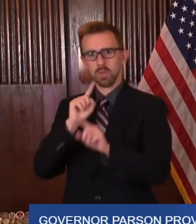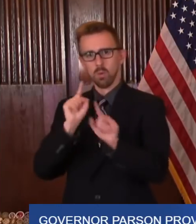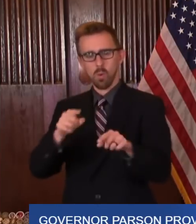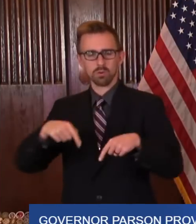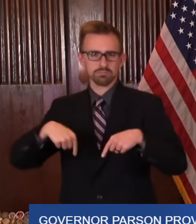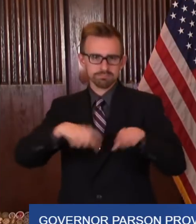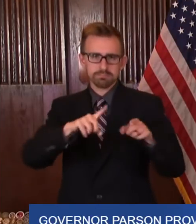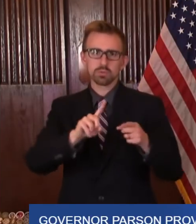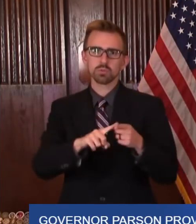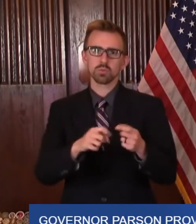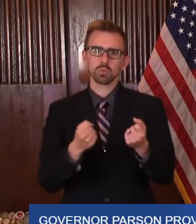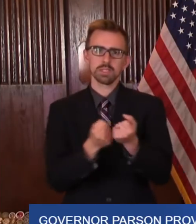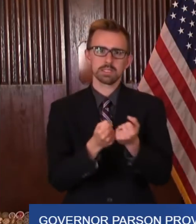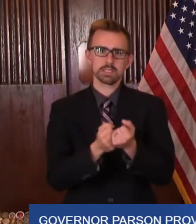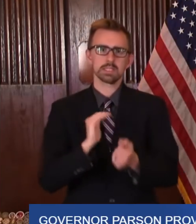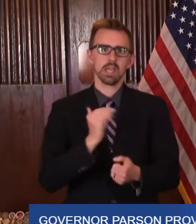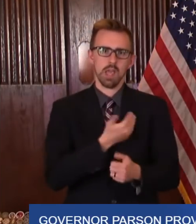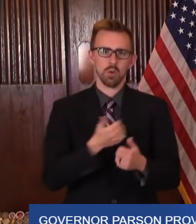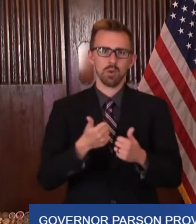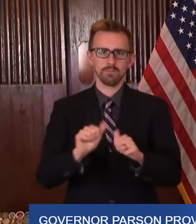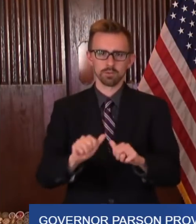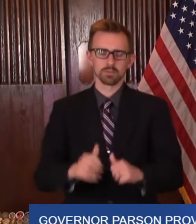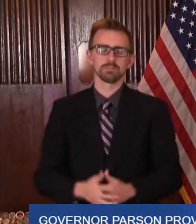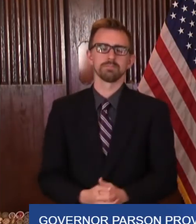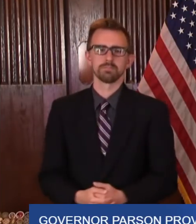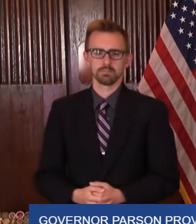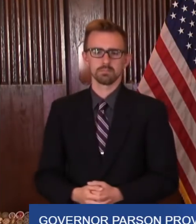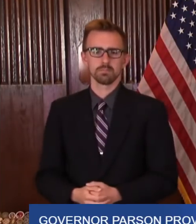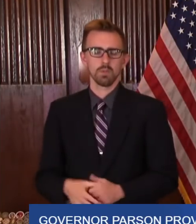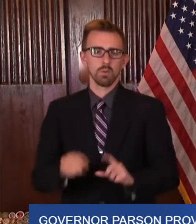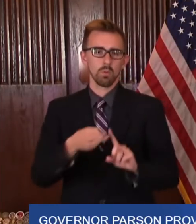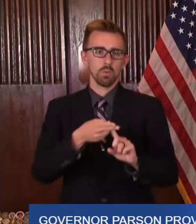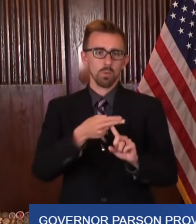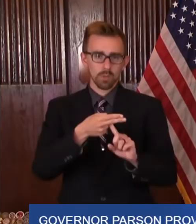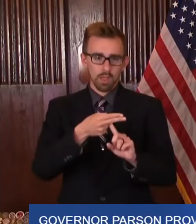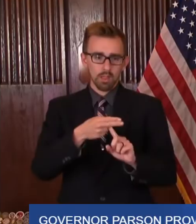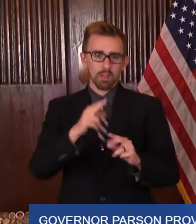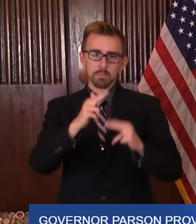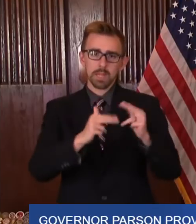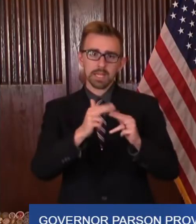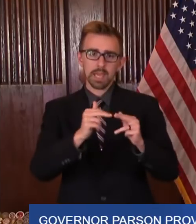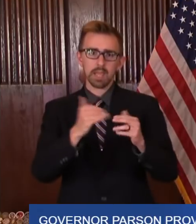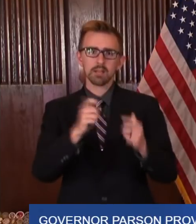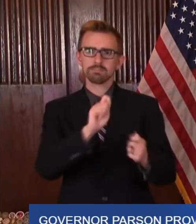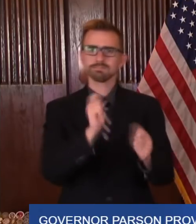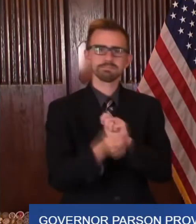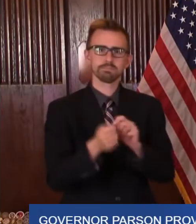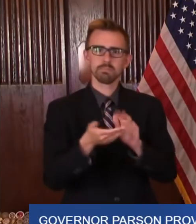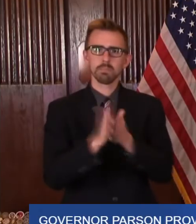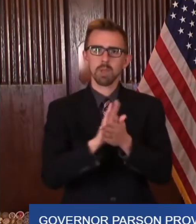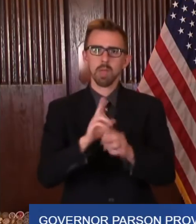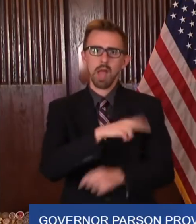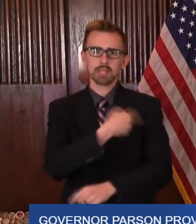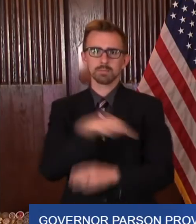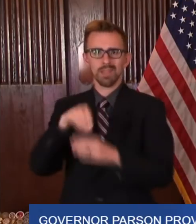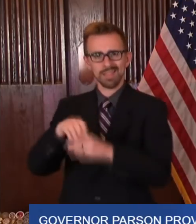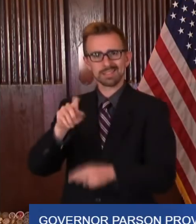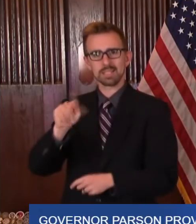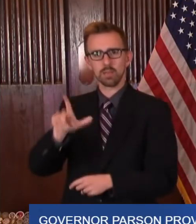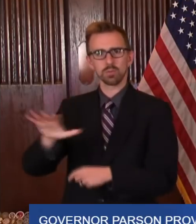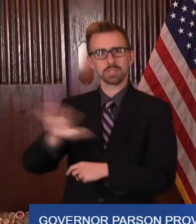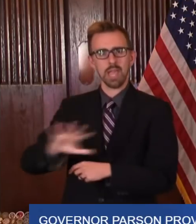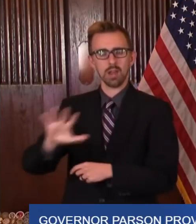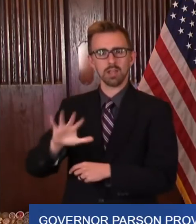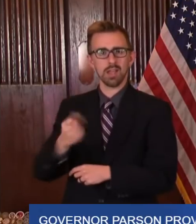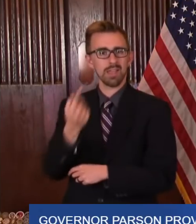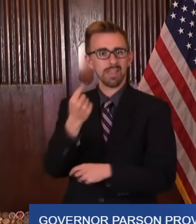further assist our efforts. We have converted a hotel into a hospital in the St. Louis region in